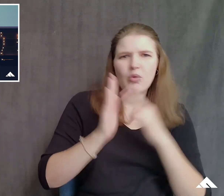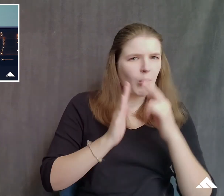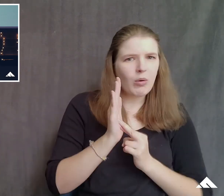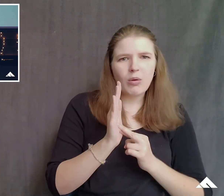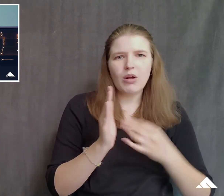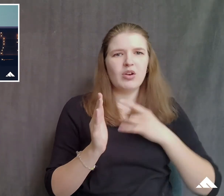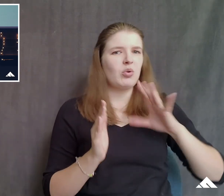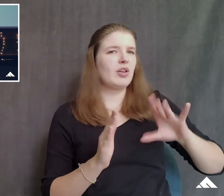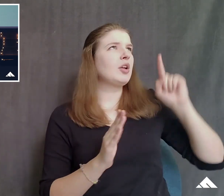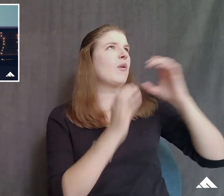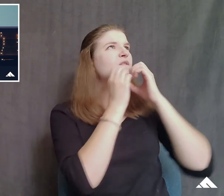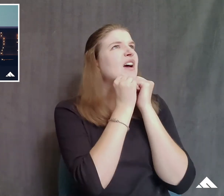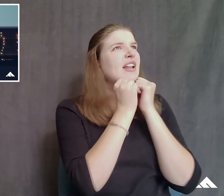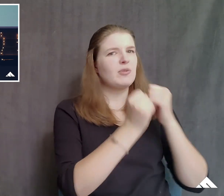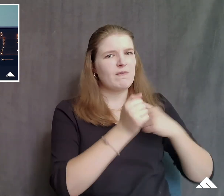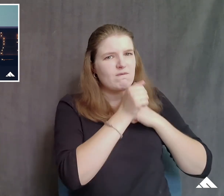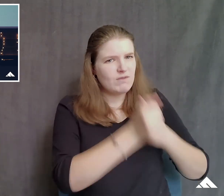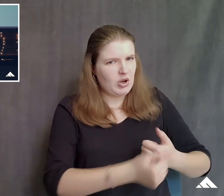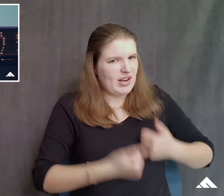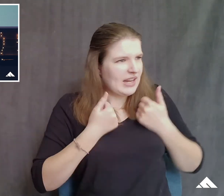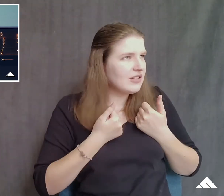the values you live by and I'm kind of done with it.